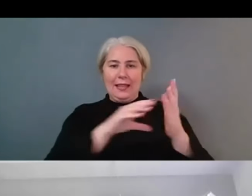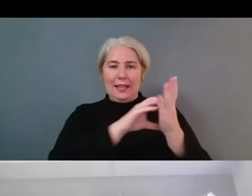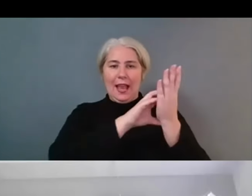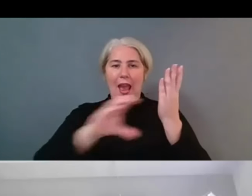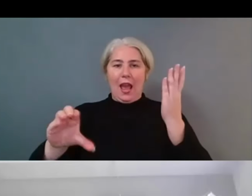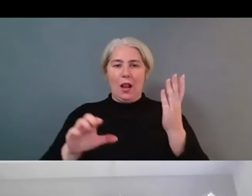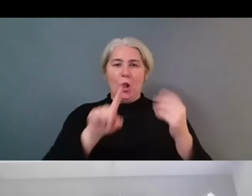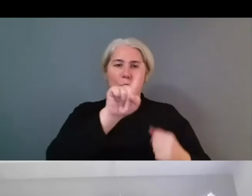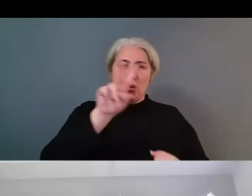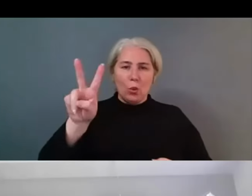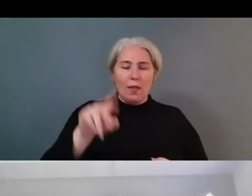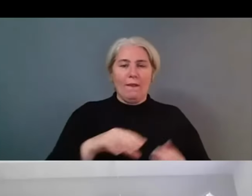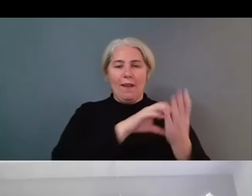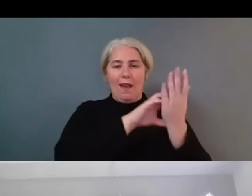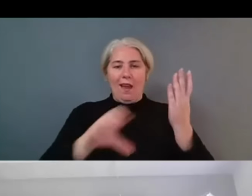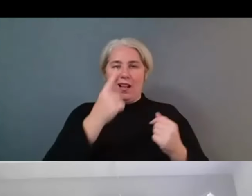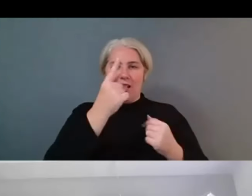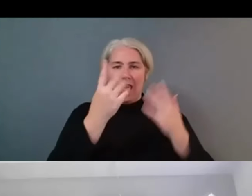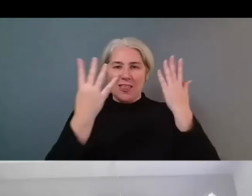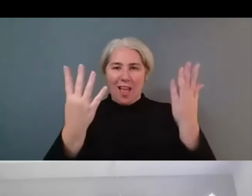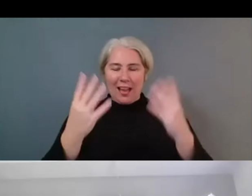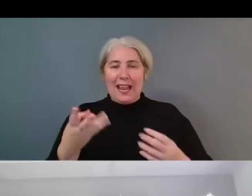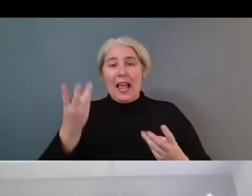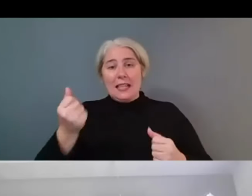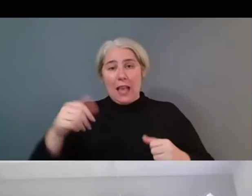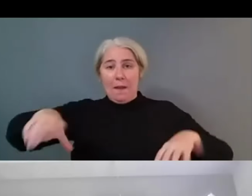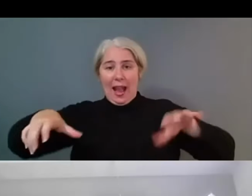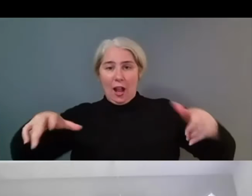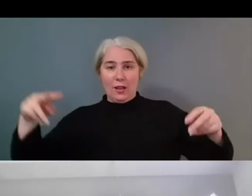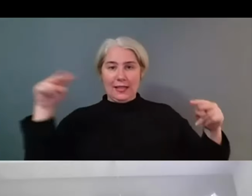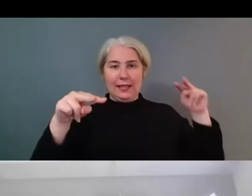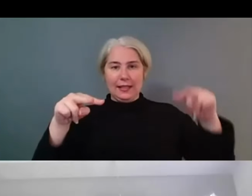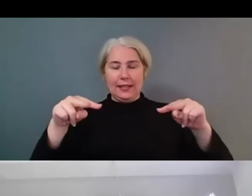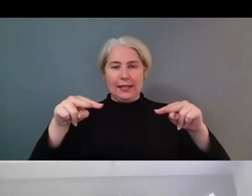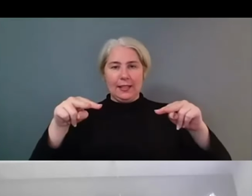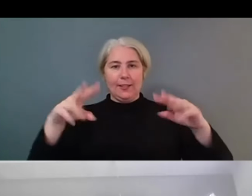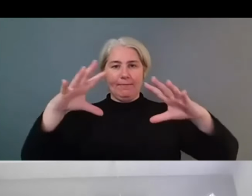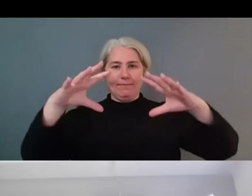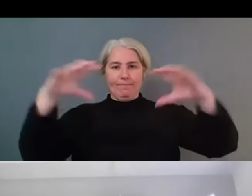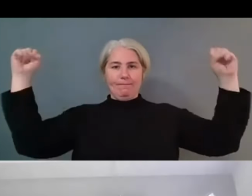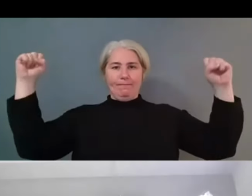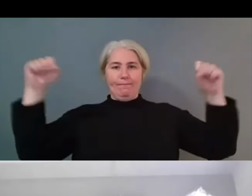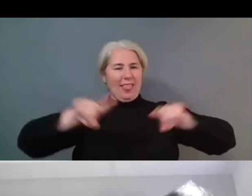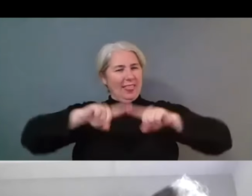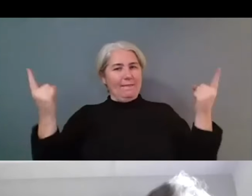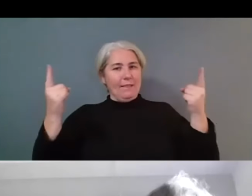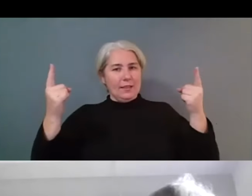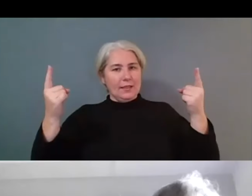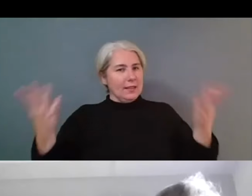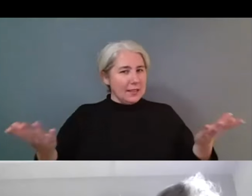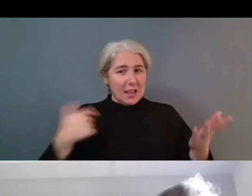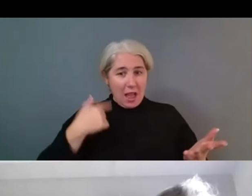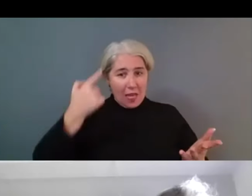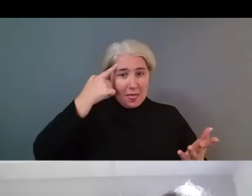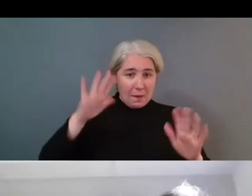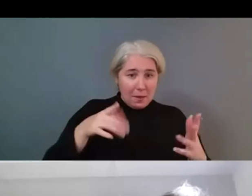cultures. I think this question may be more appropriate for Teresa or Janos to